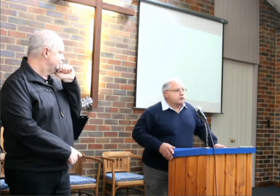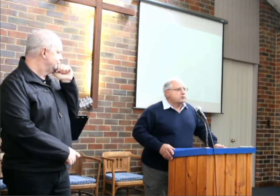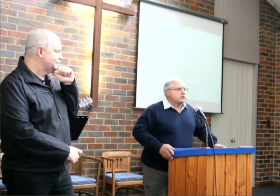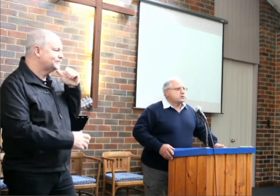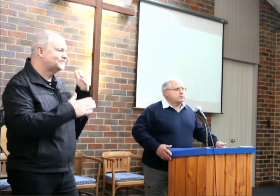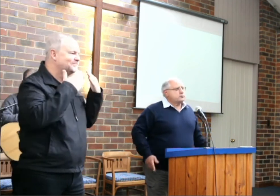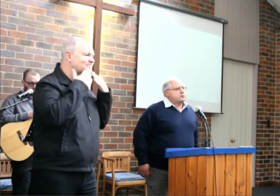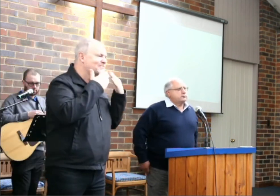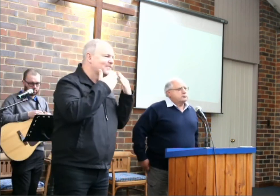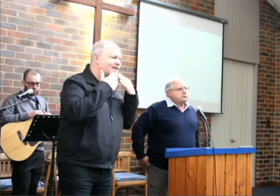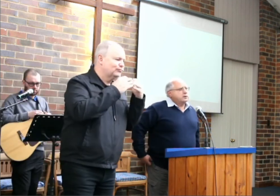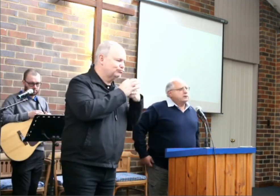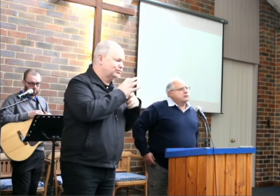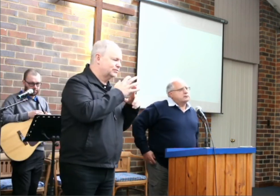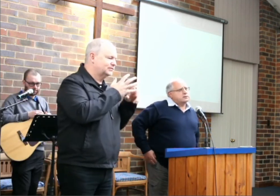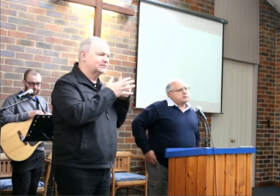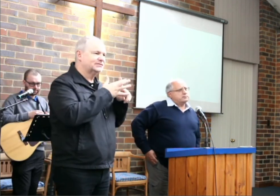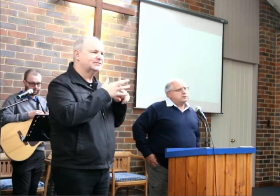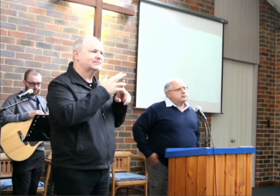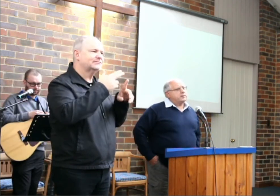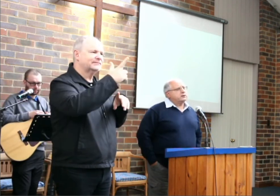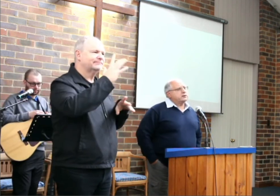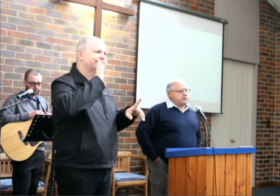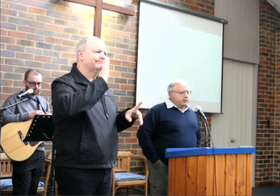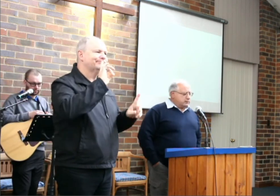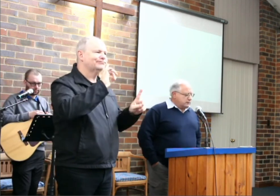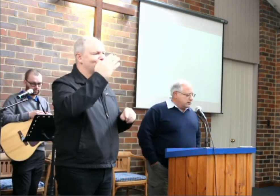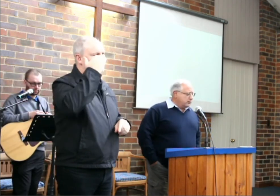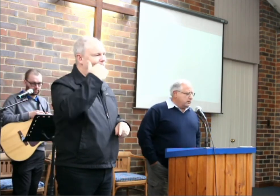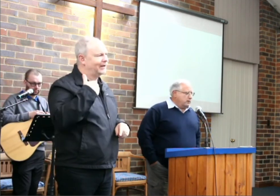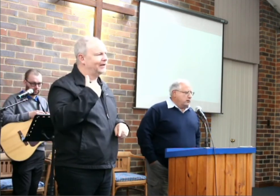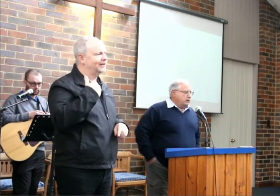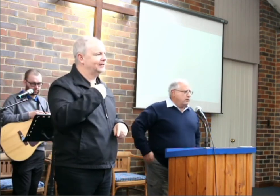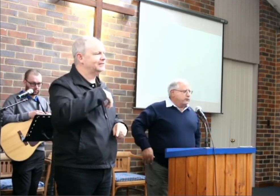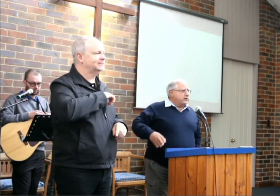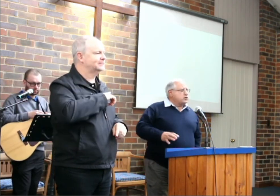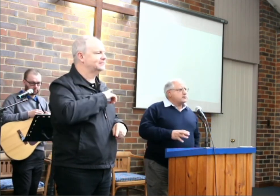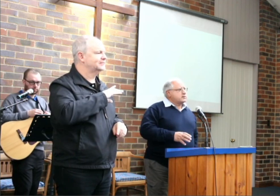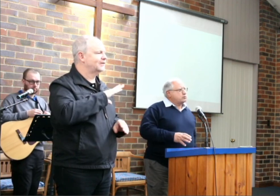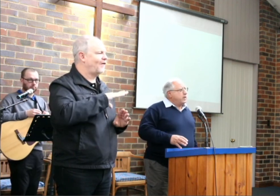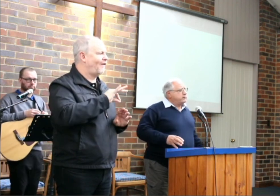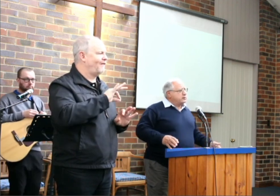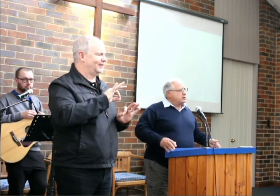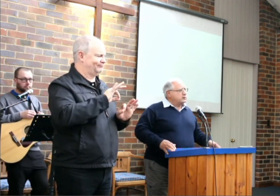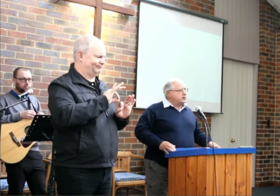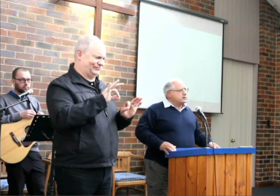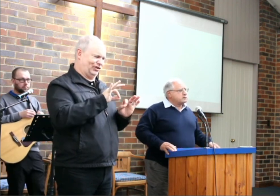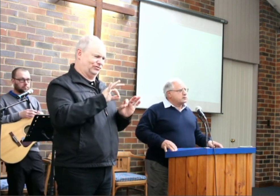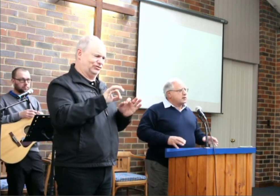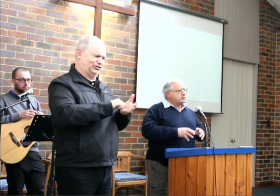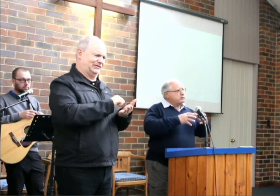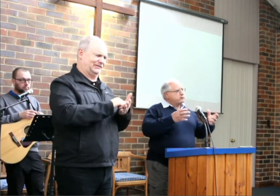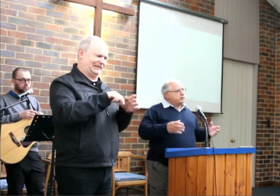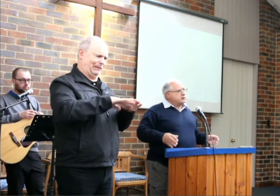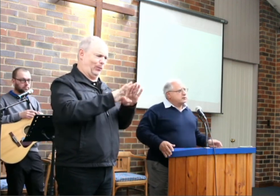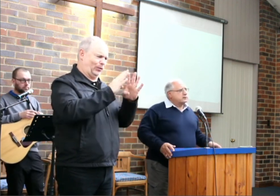Thank you so much, Bruce, for the sermon, reminding us again of the injustice we have in the world, as you